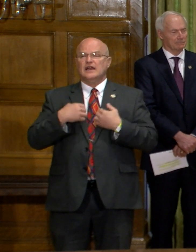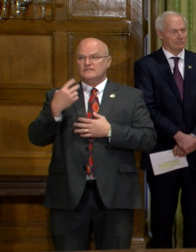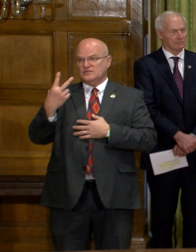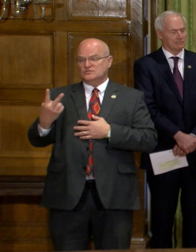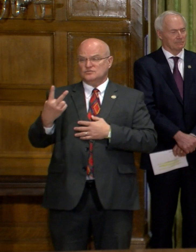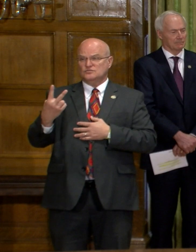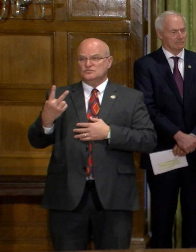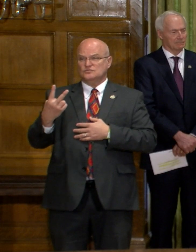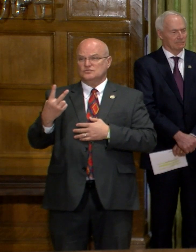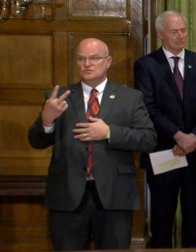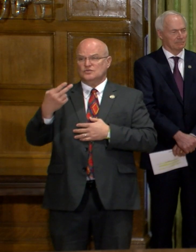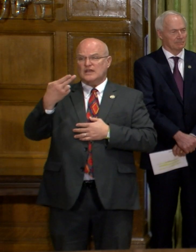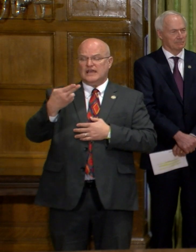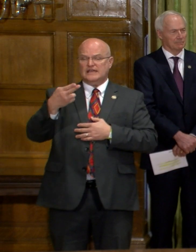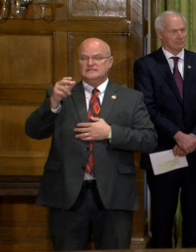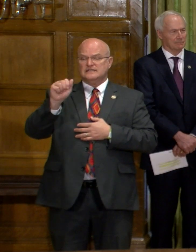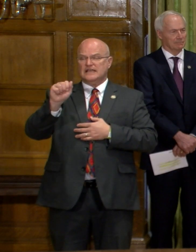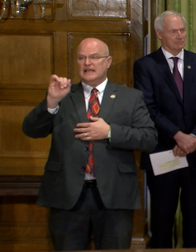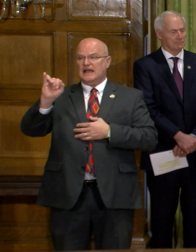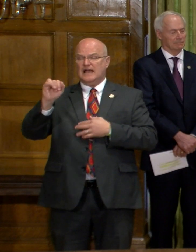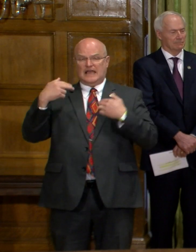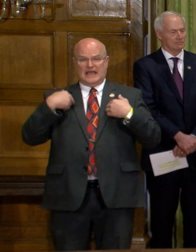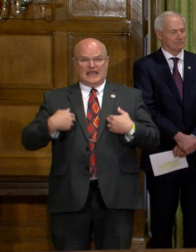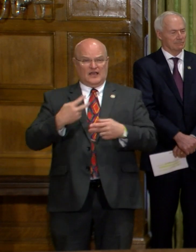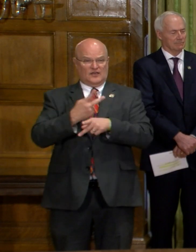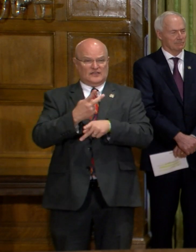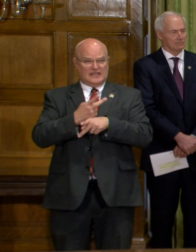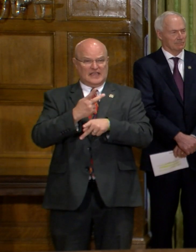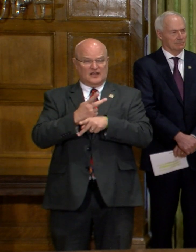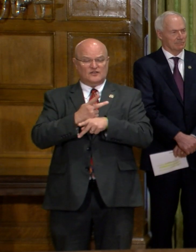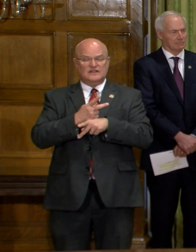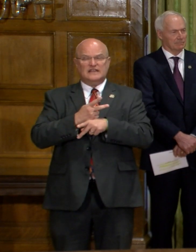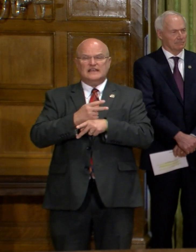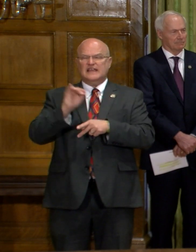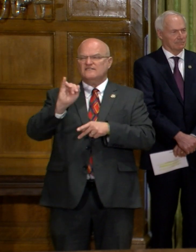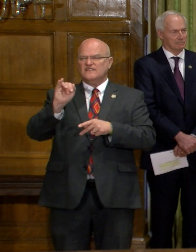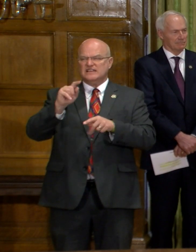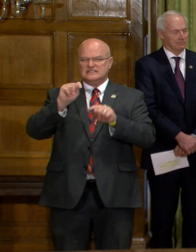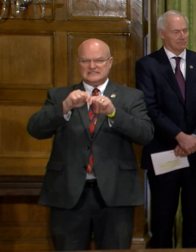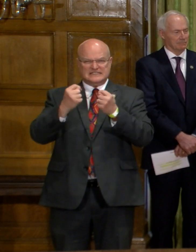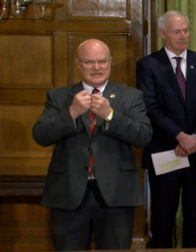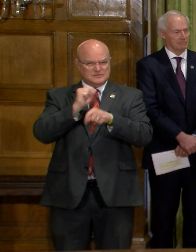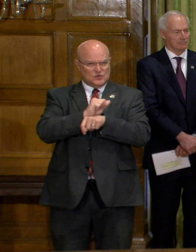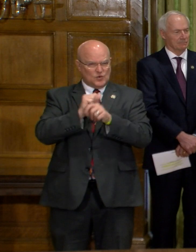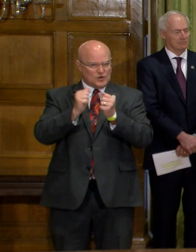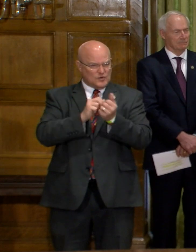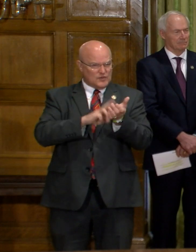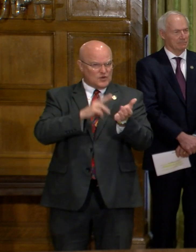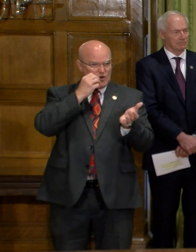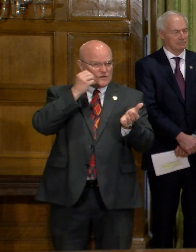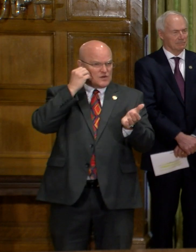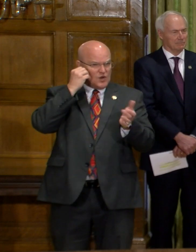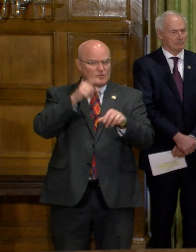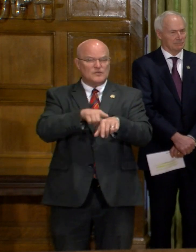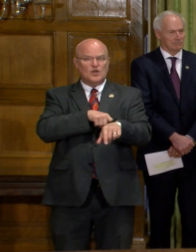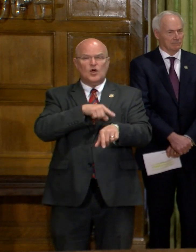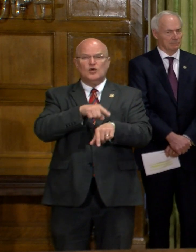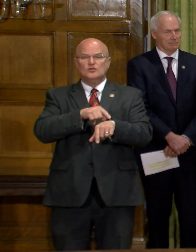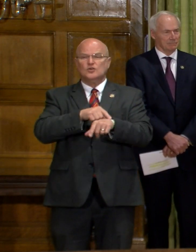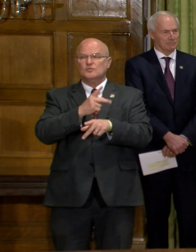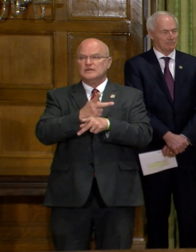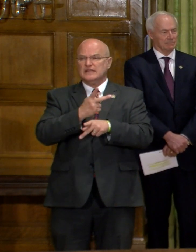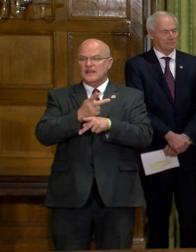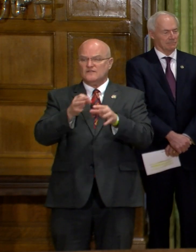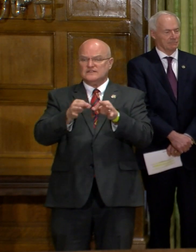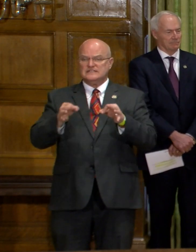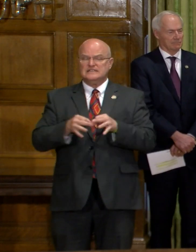2 HAI, healthcare associated infections teams, that are working with those nursing homes, long-term care facilities,